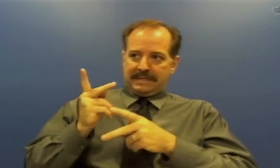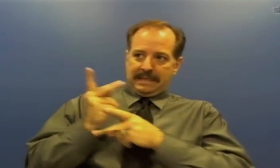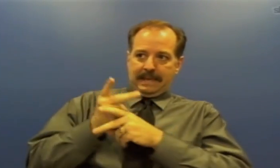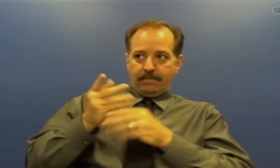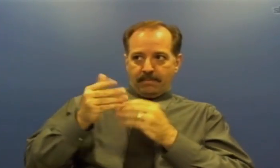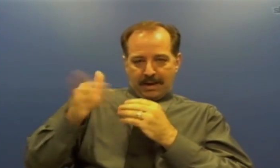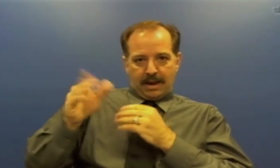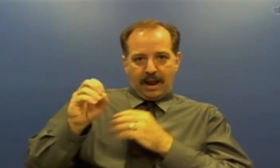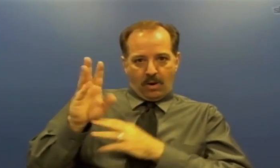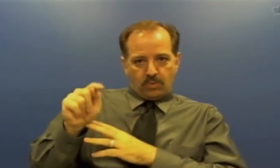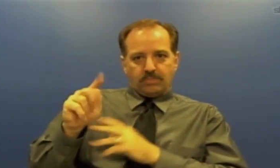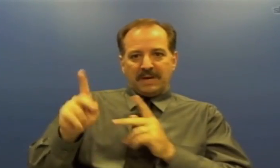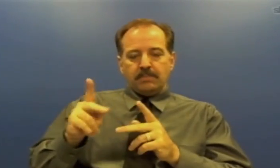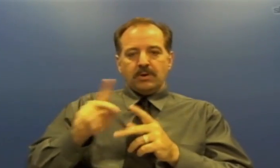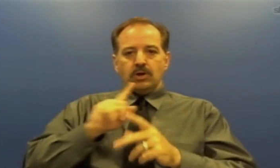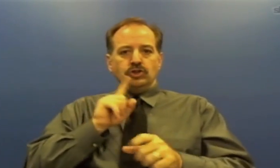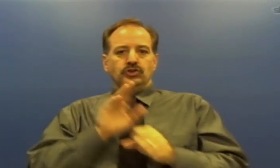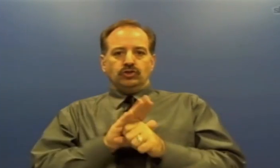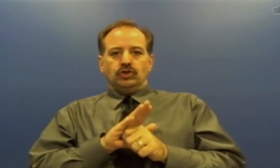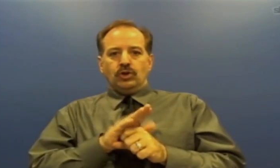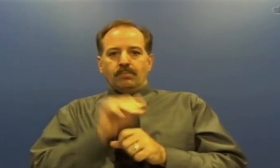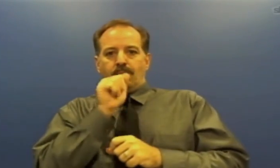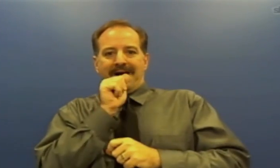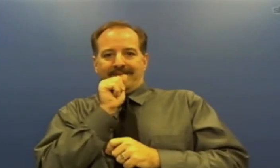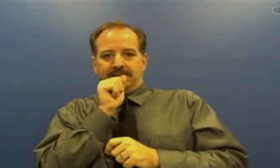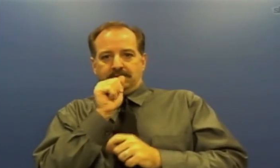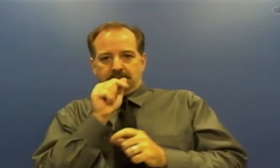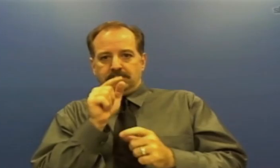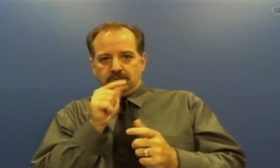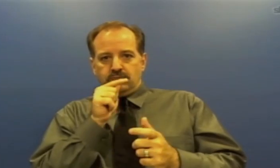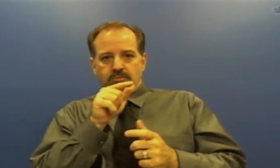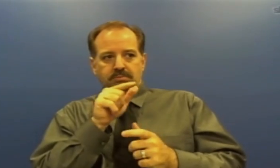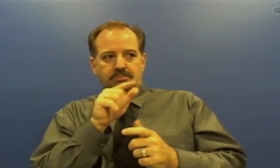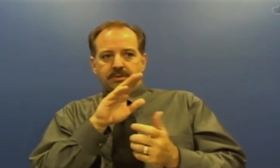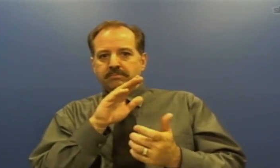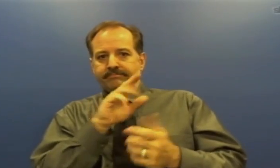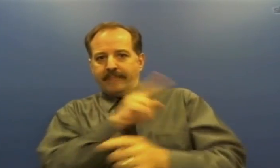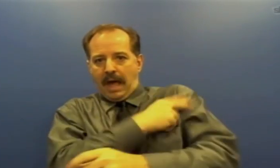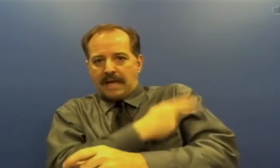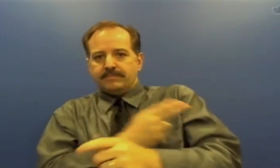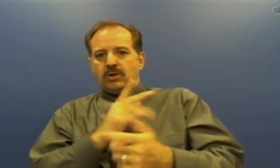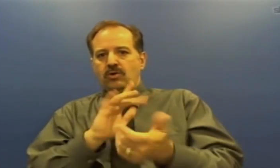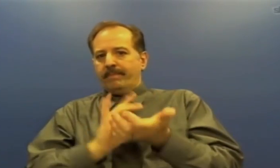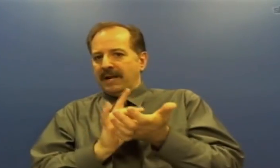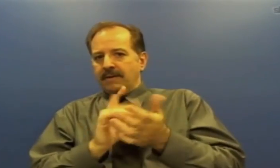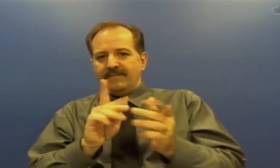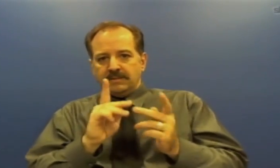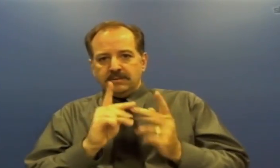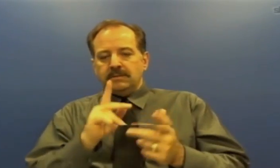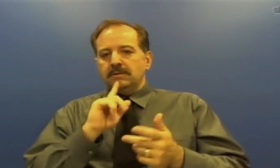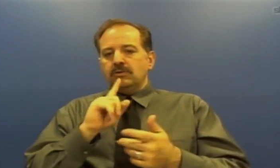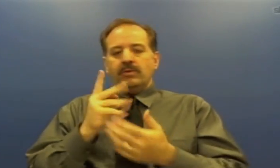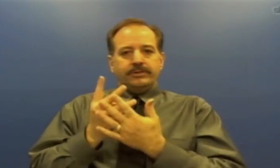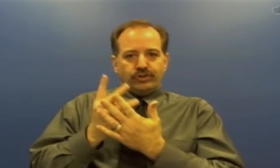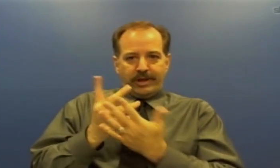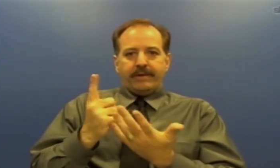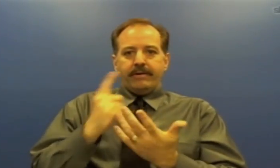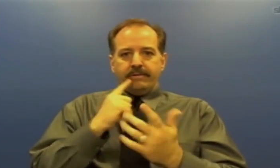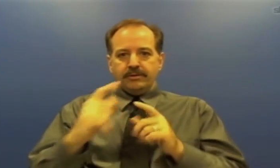First, it has to be in a locked room where no one is able to access, just to ensure the privacy for individuals in the hospital and getting their